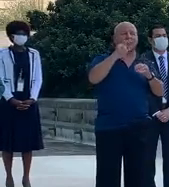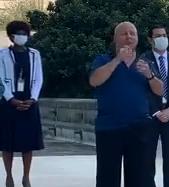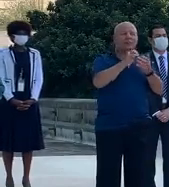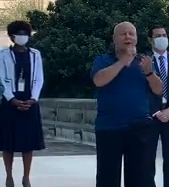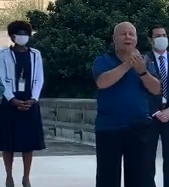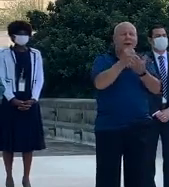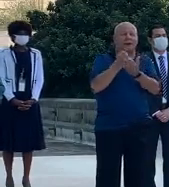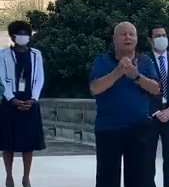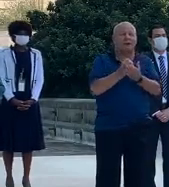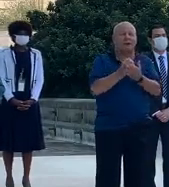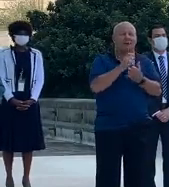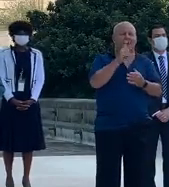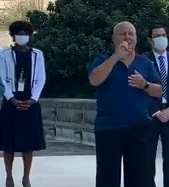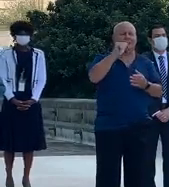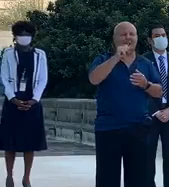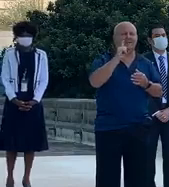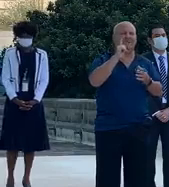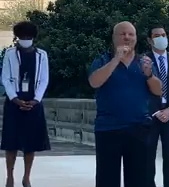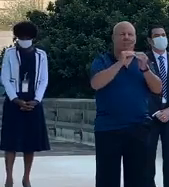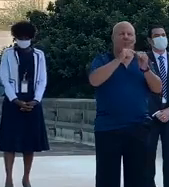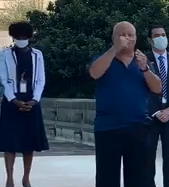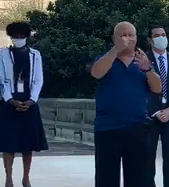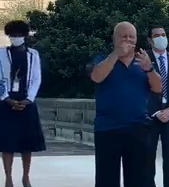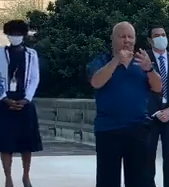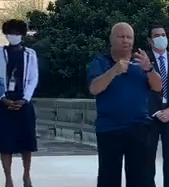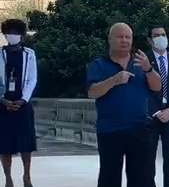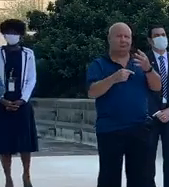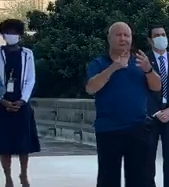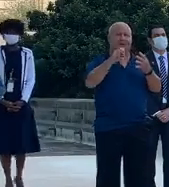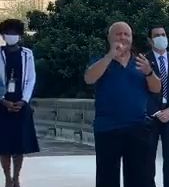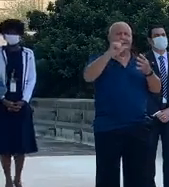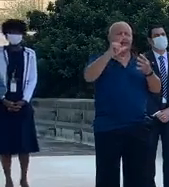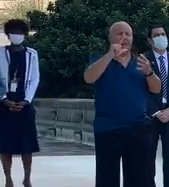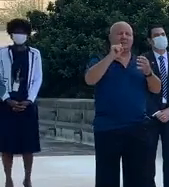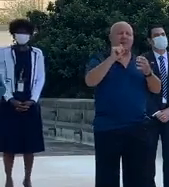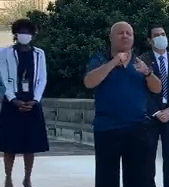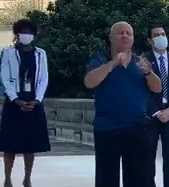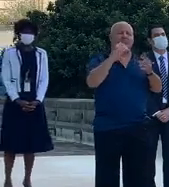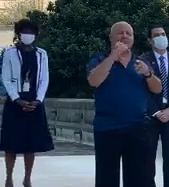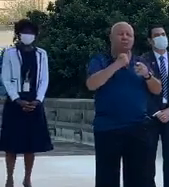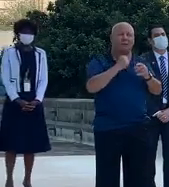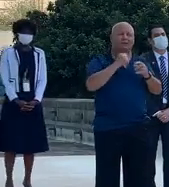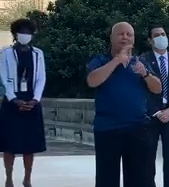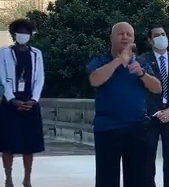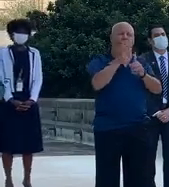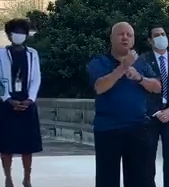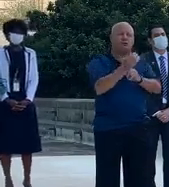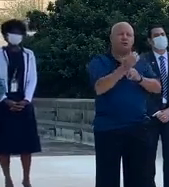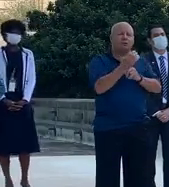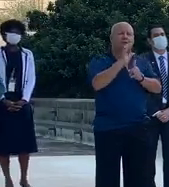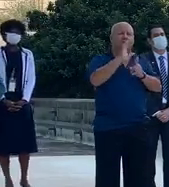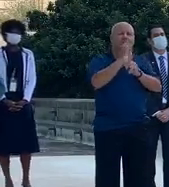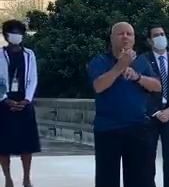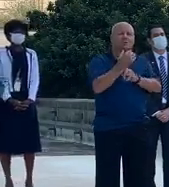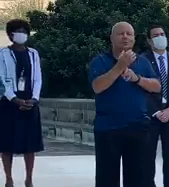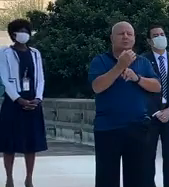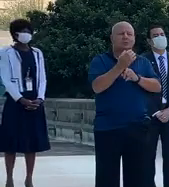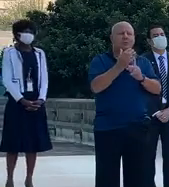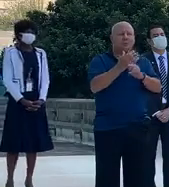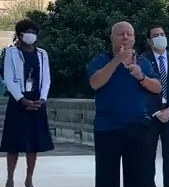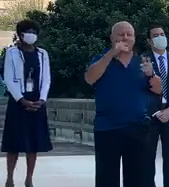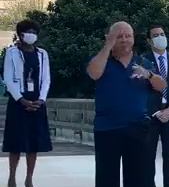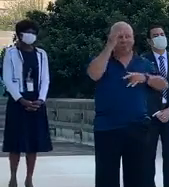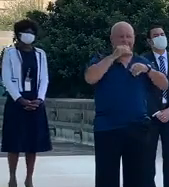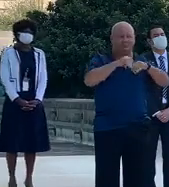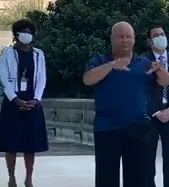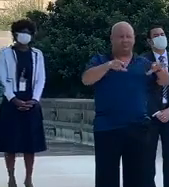more details in regards to that, but Embrace the Culture grew out of this pandemic, and our first cultural series of